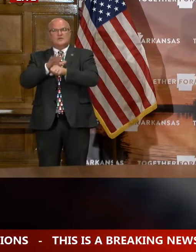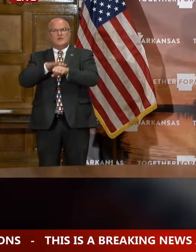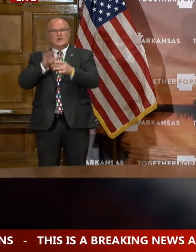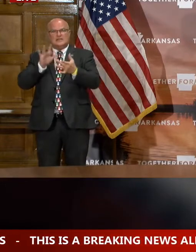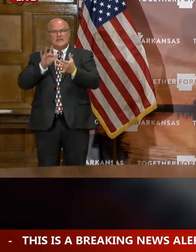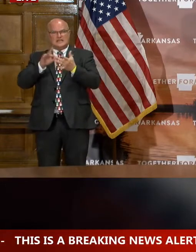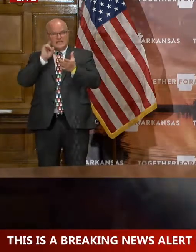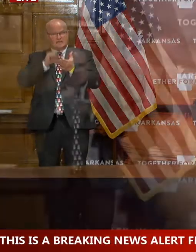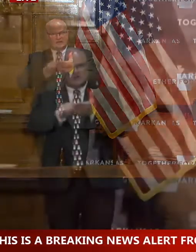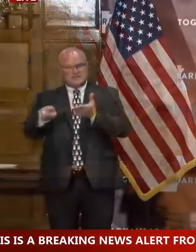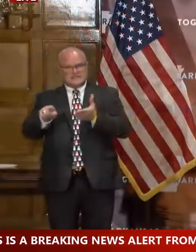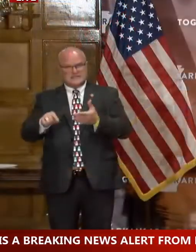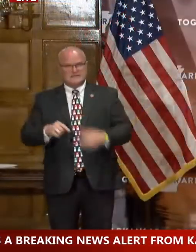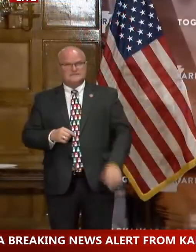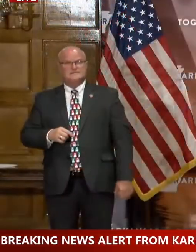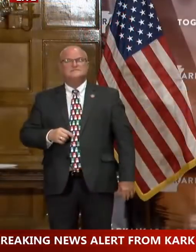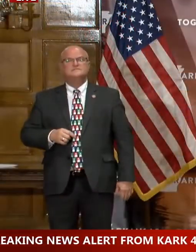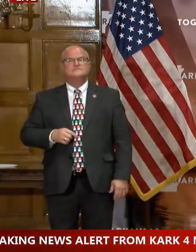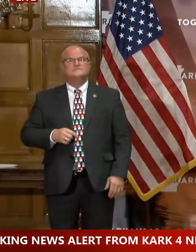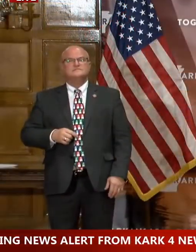tracing?